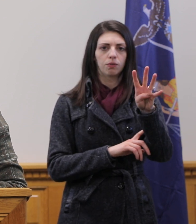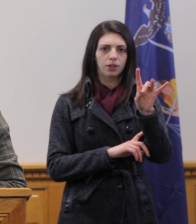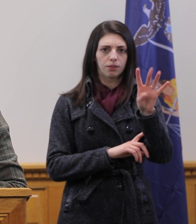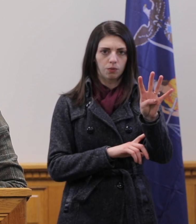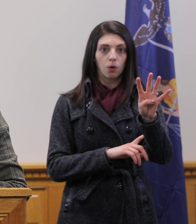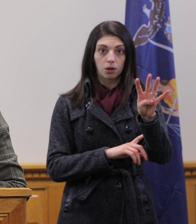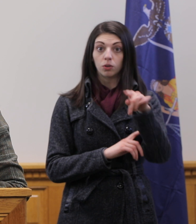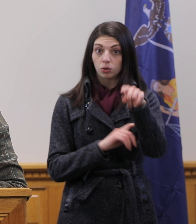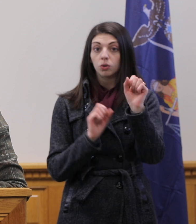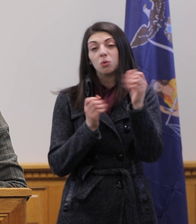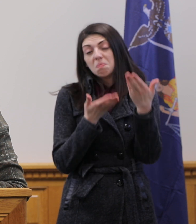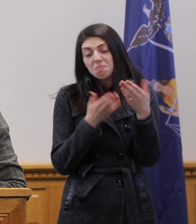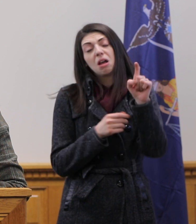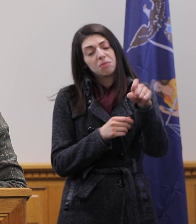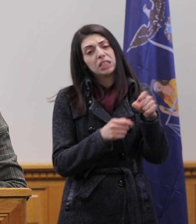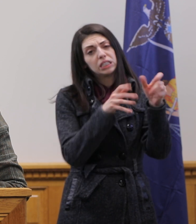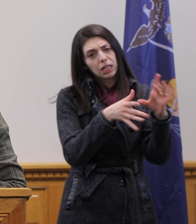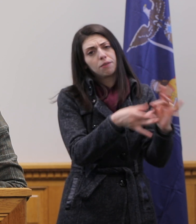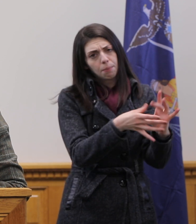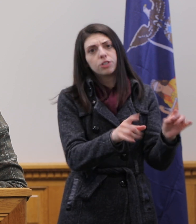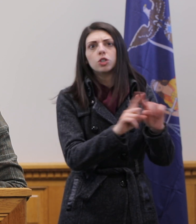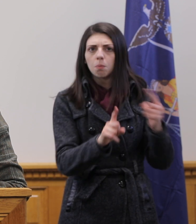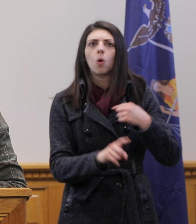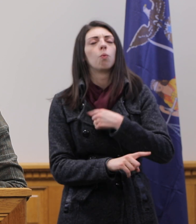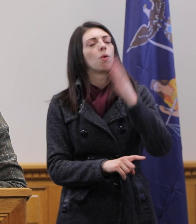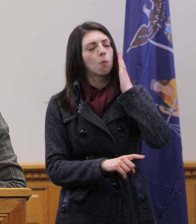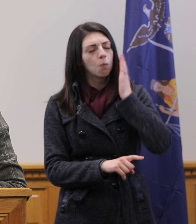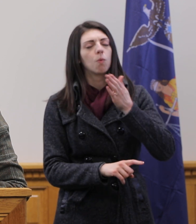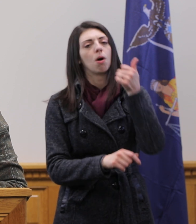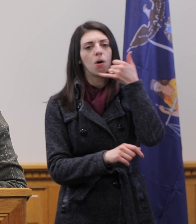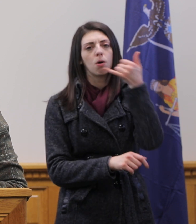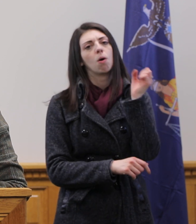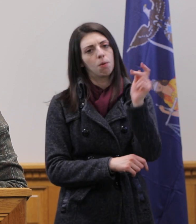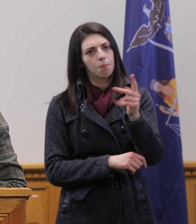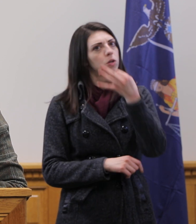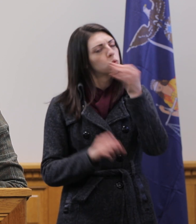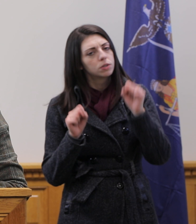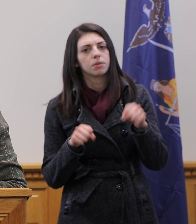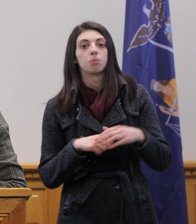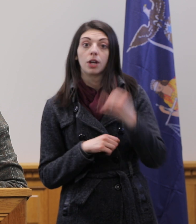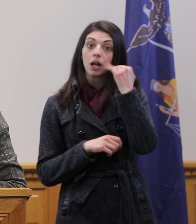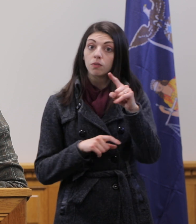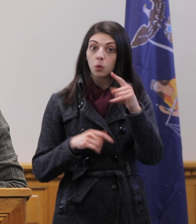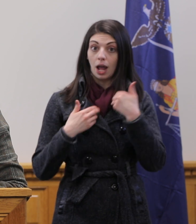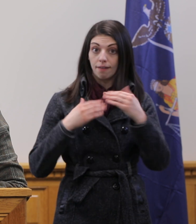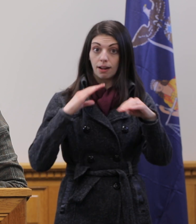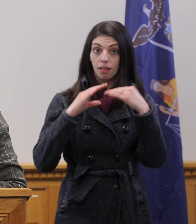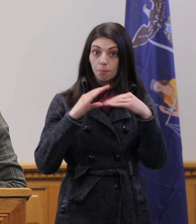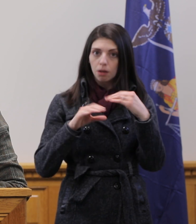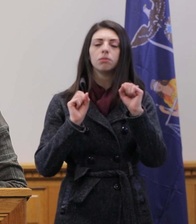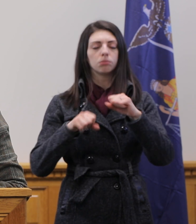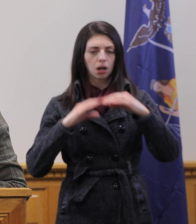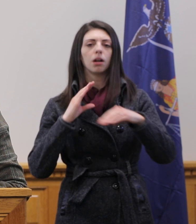315-349-3484. You may need to leave a message, but your call will be returned as soon as possible. If you have an email account, you can also email